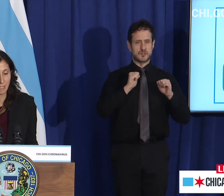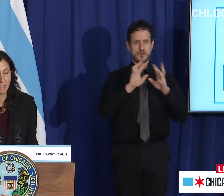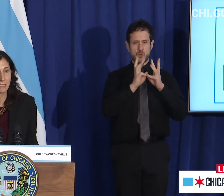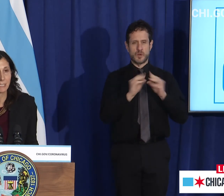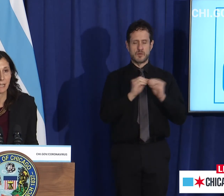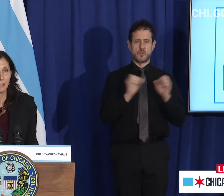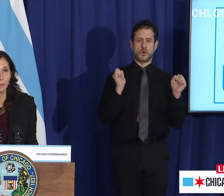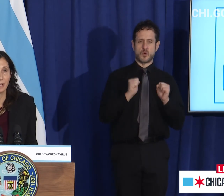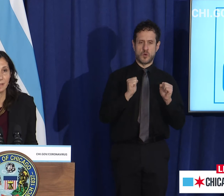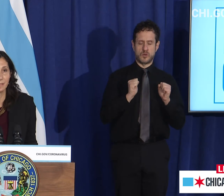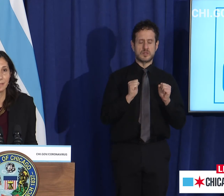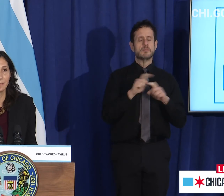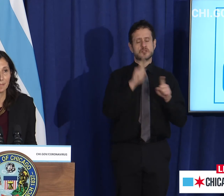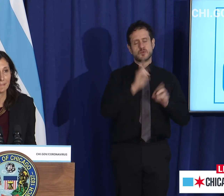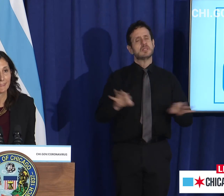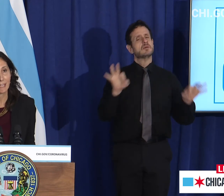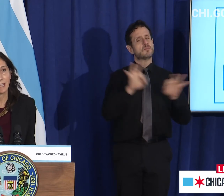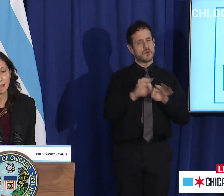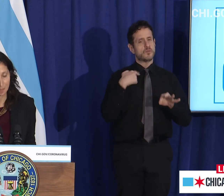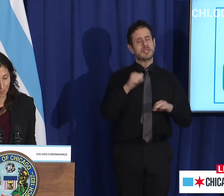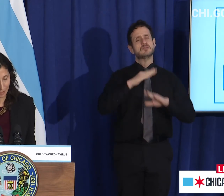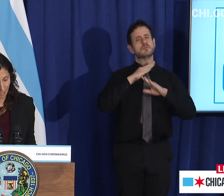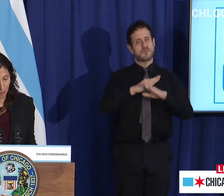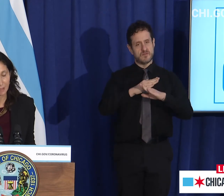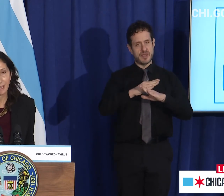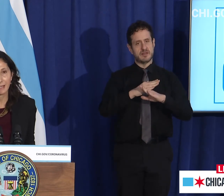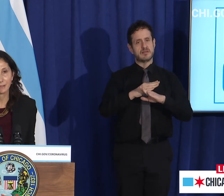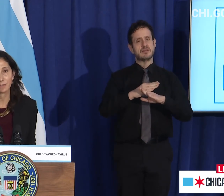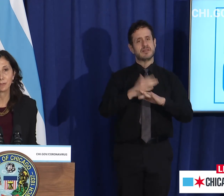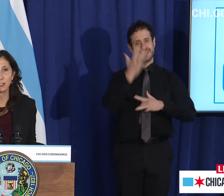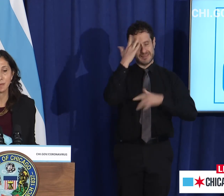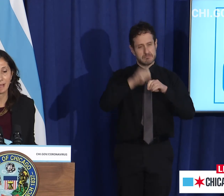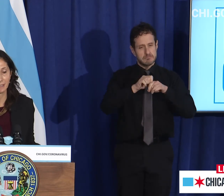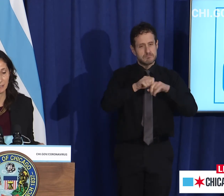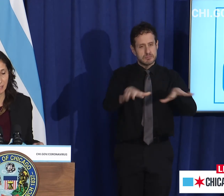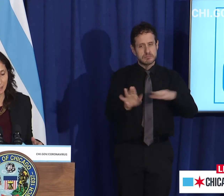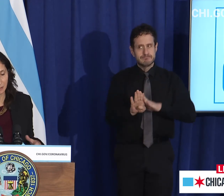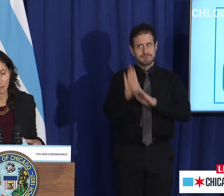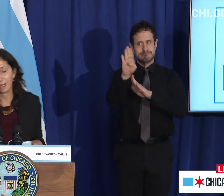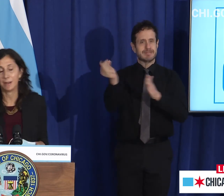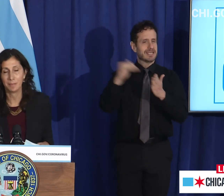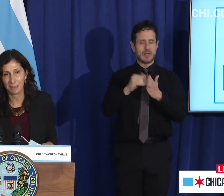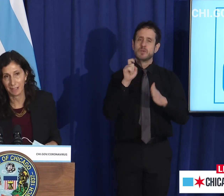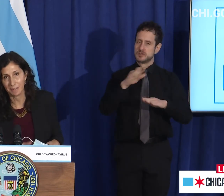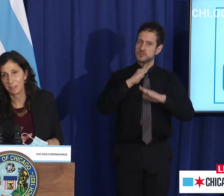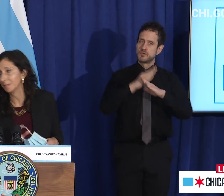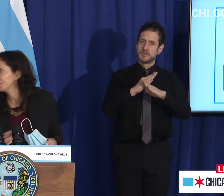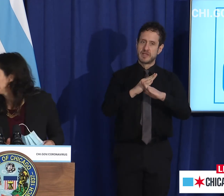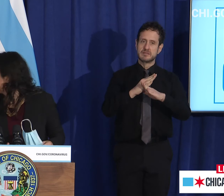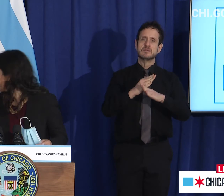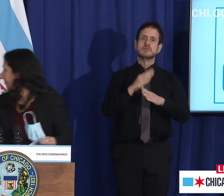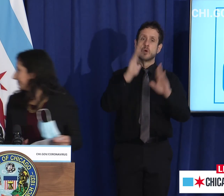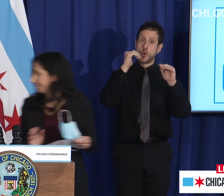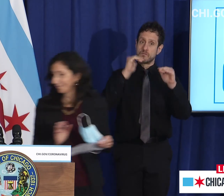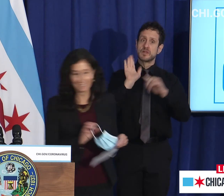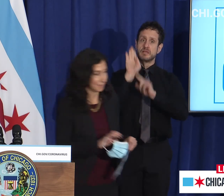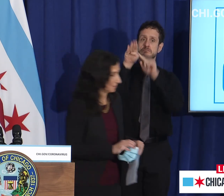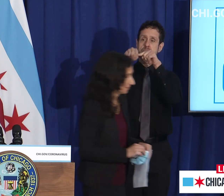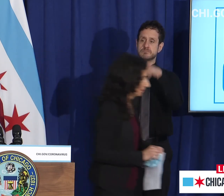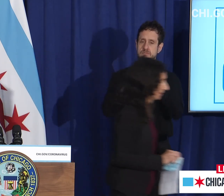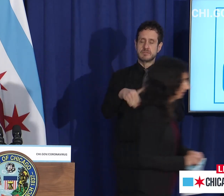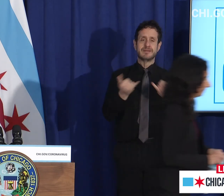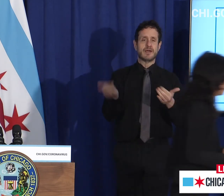prevent the second wave. And with that, I'll turn it back to Mayor Lightfoot. Thank